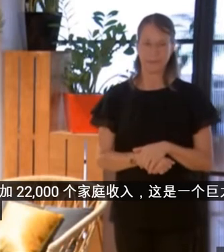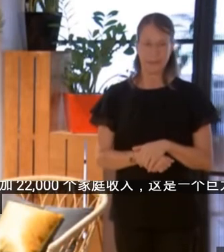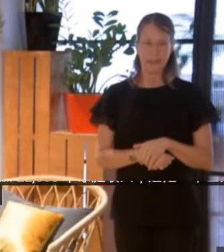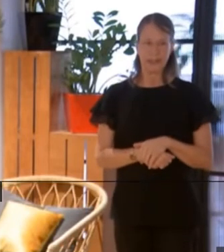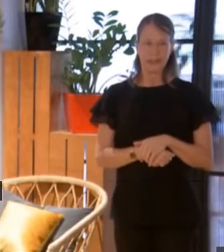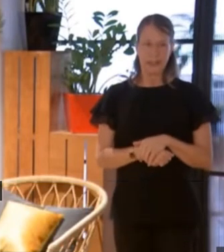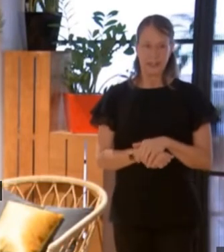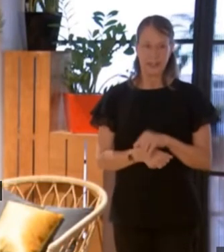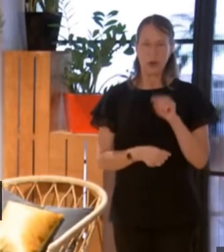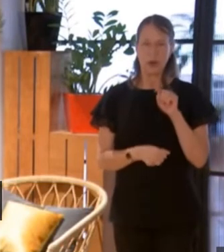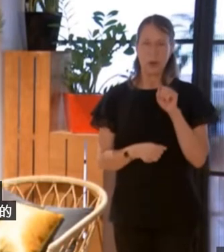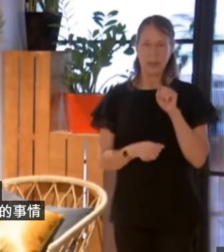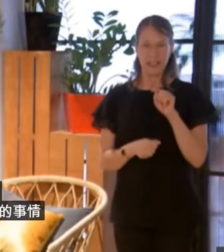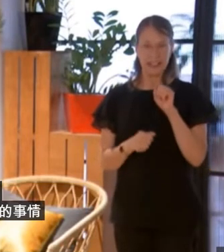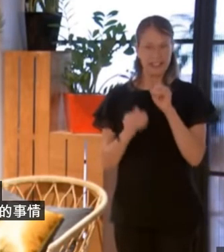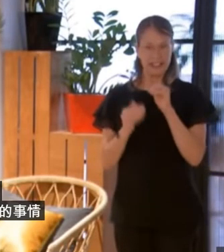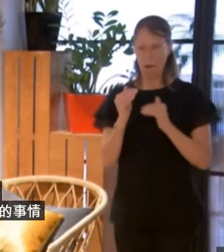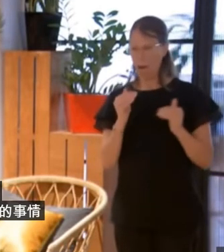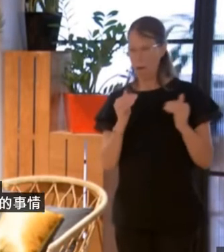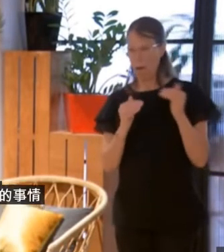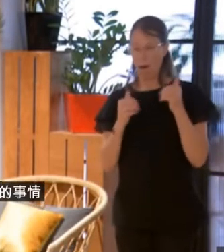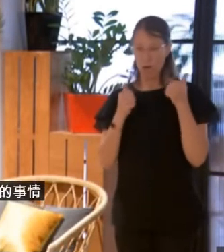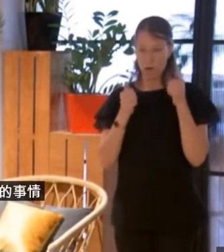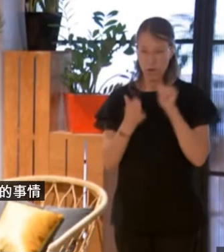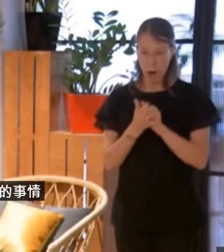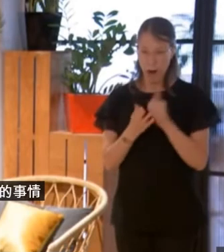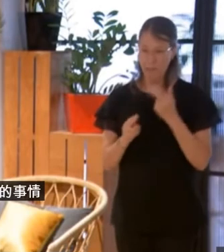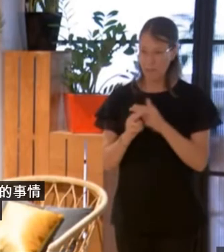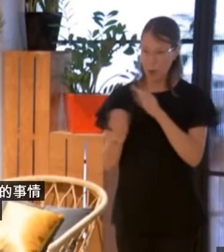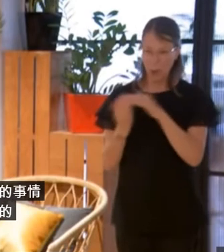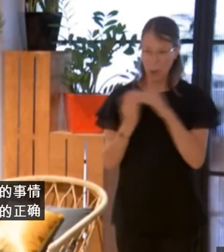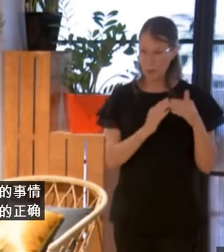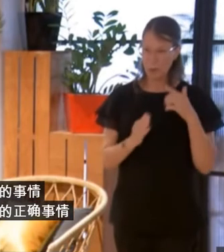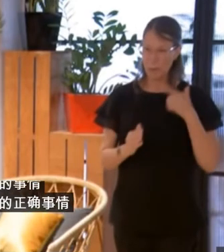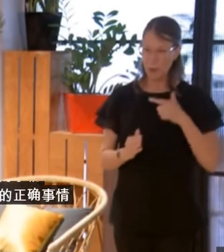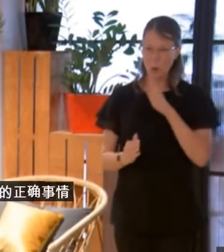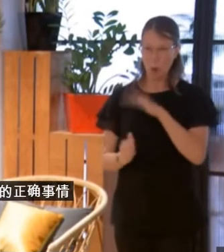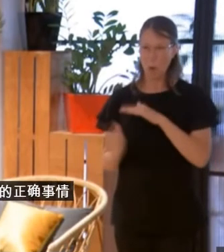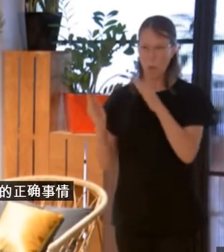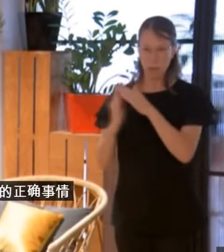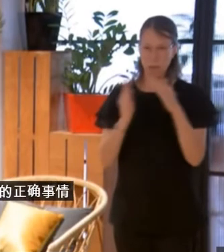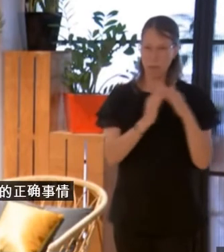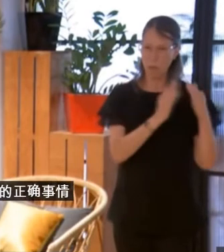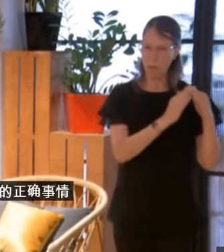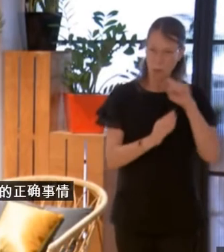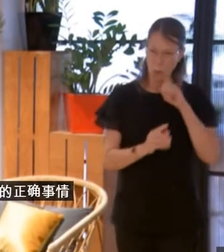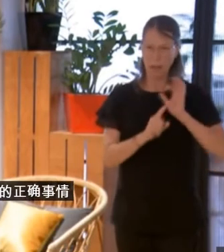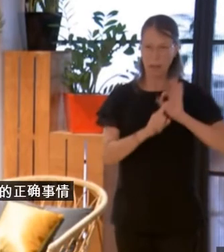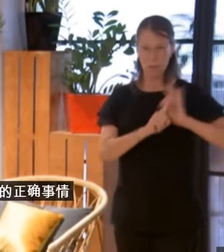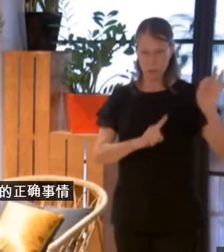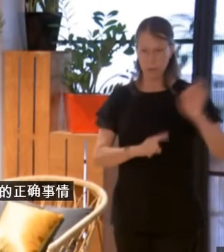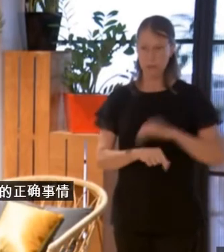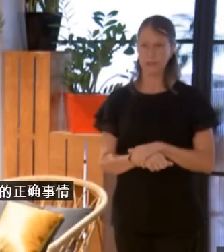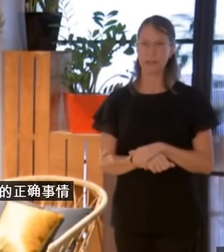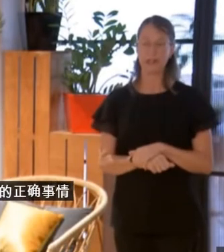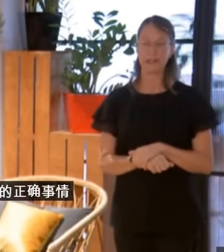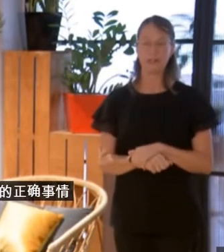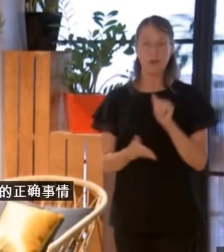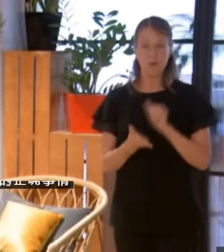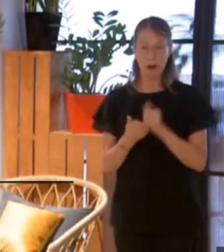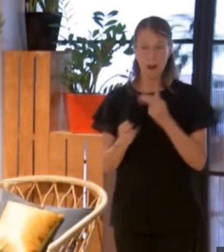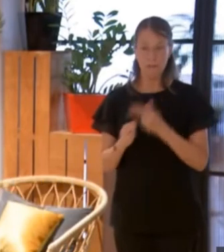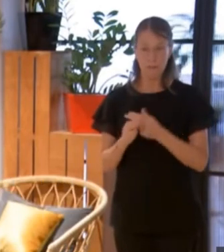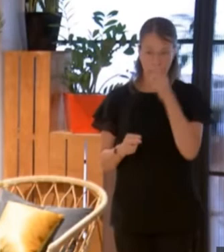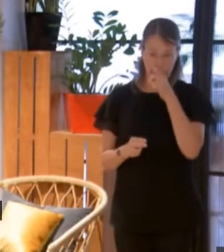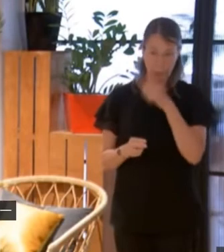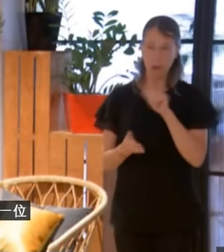is not just the right thing to do by our society, this is the right thing to do by our economy. So today, I'm very proud